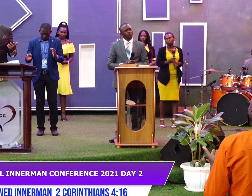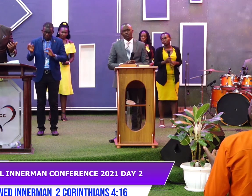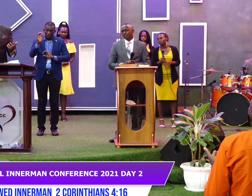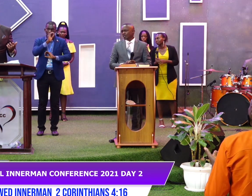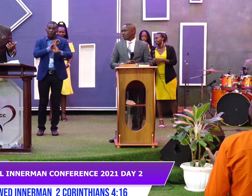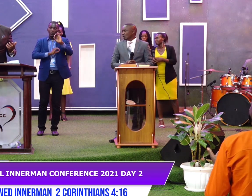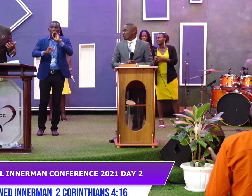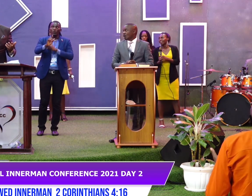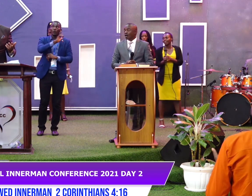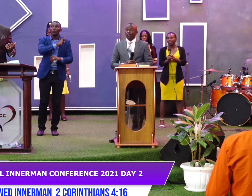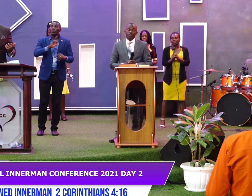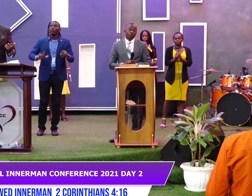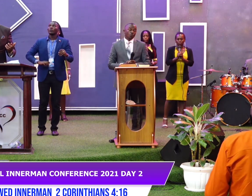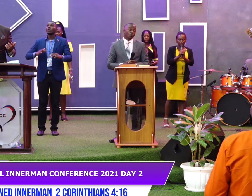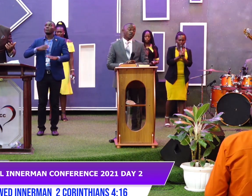aimukama